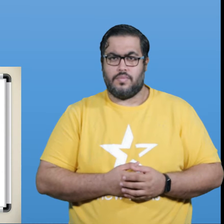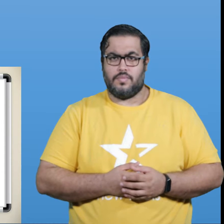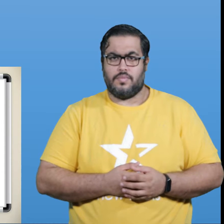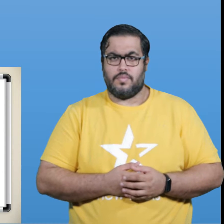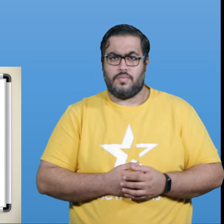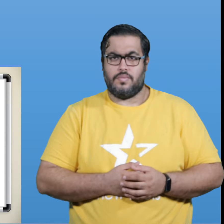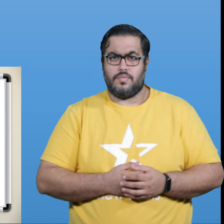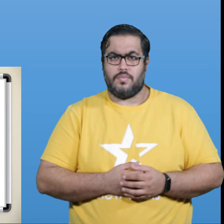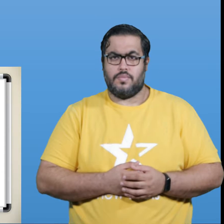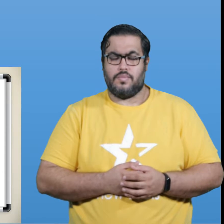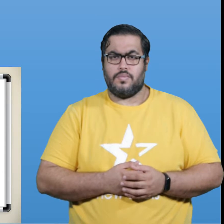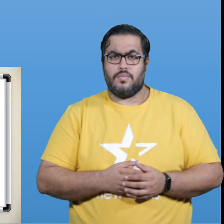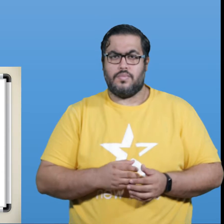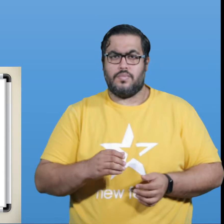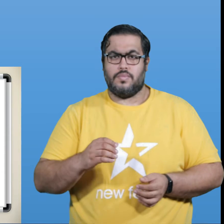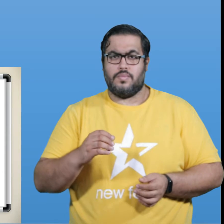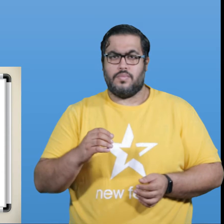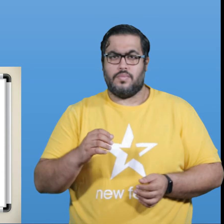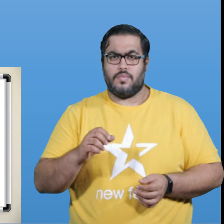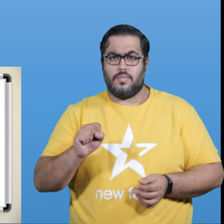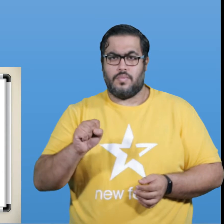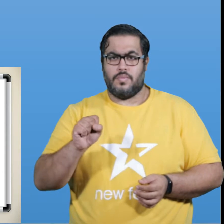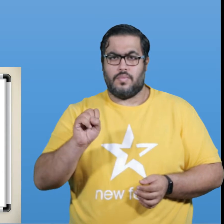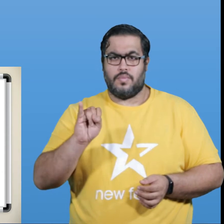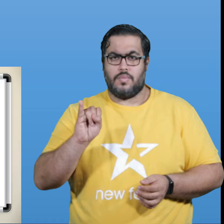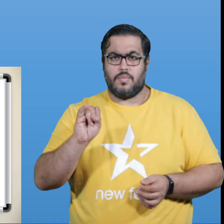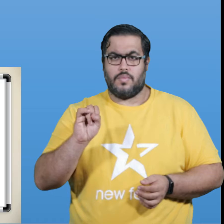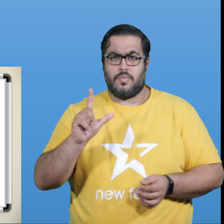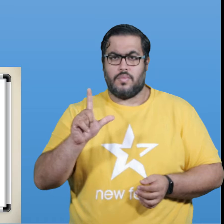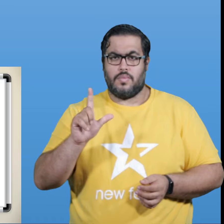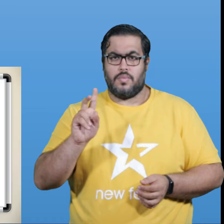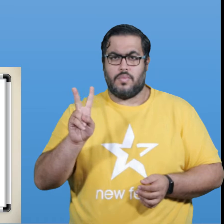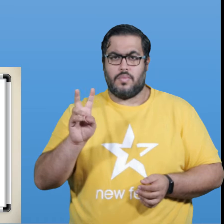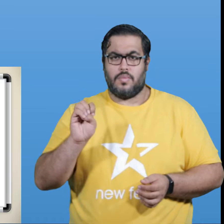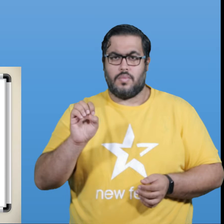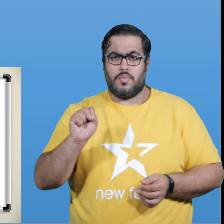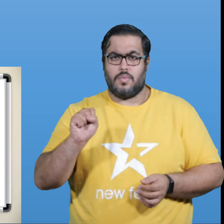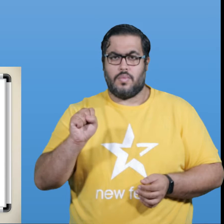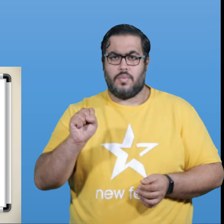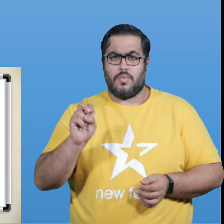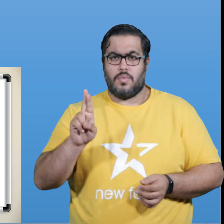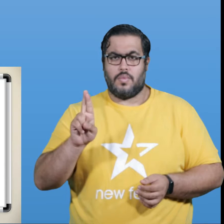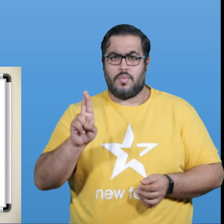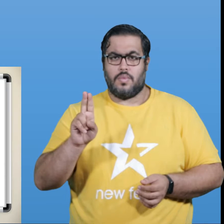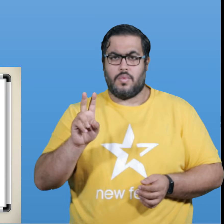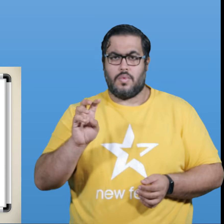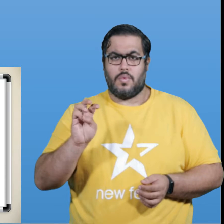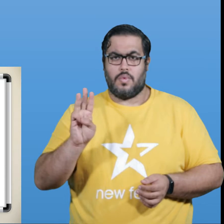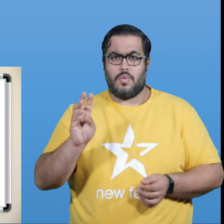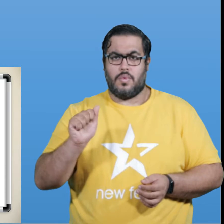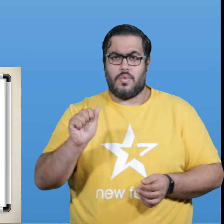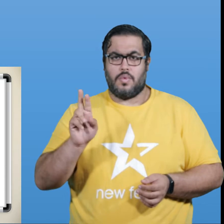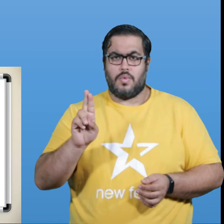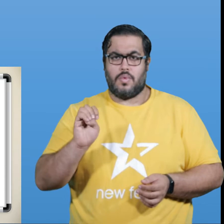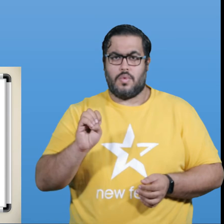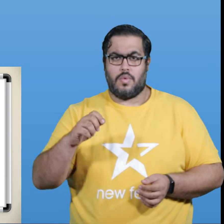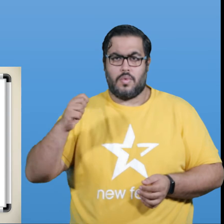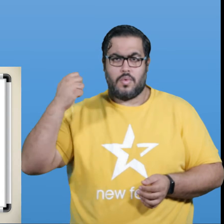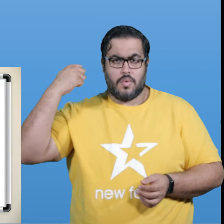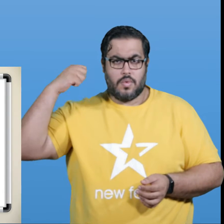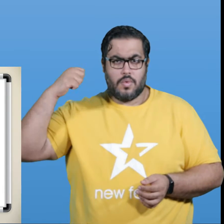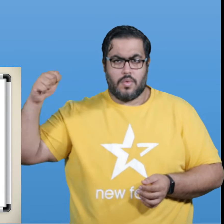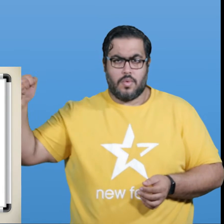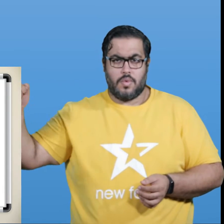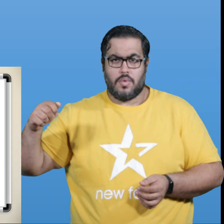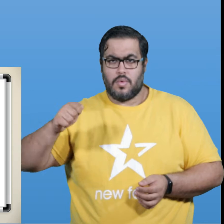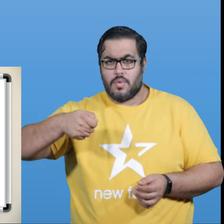other words. So it's called silverware. It's a noun. Dishes, containers, or cutlery made of or coated with silver. So